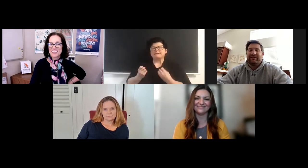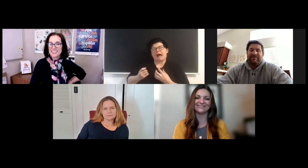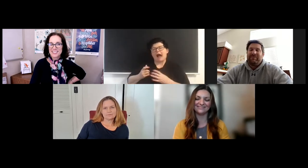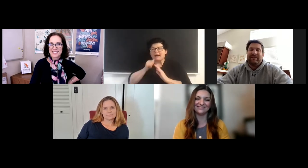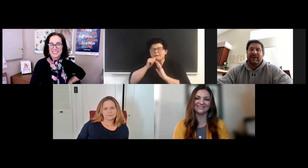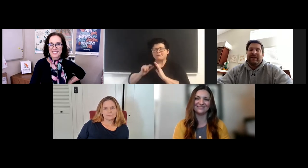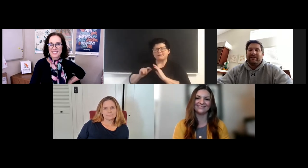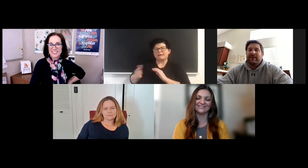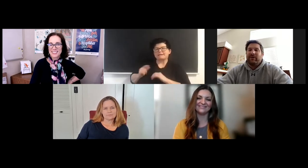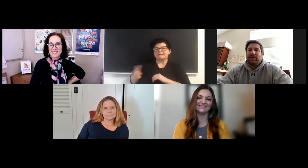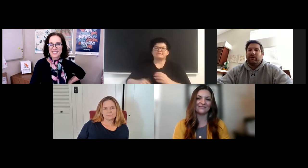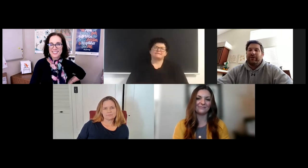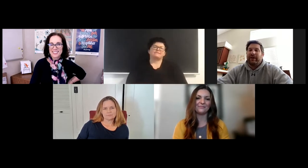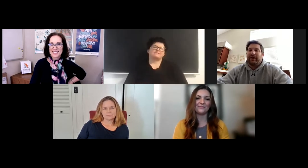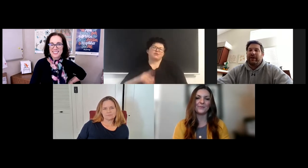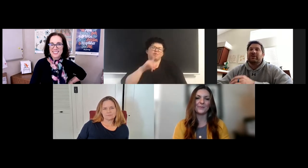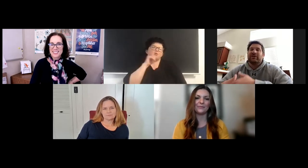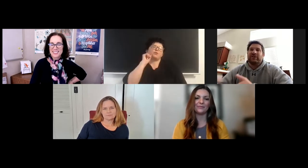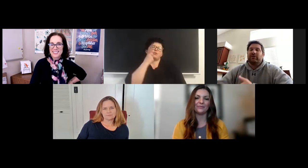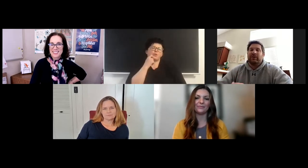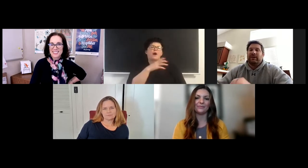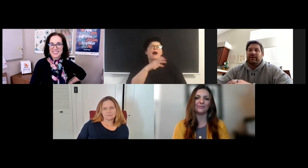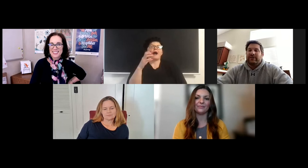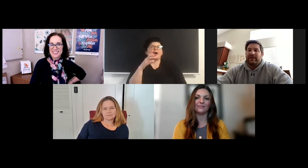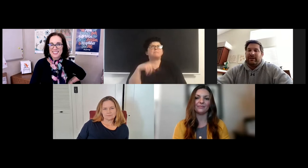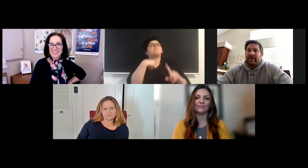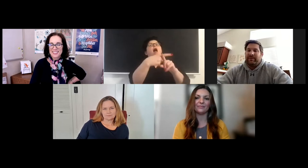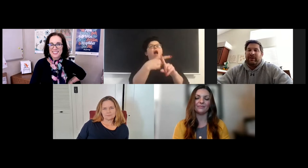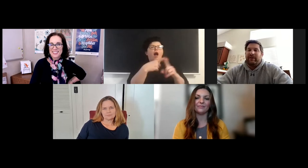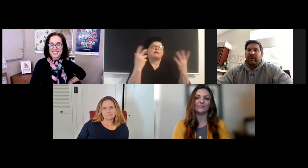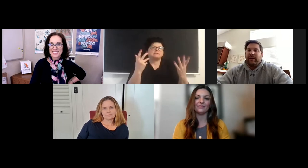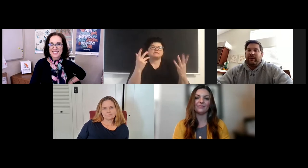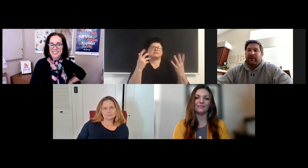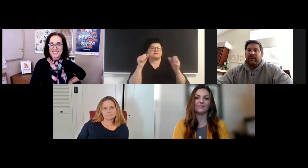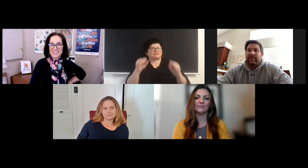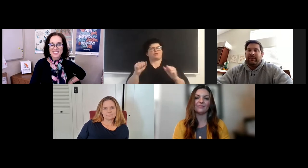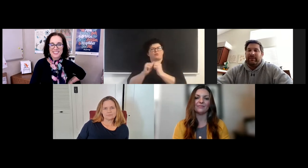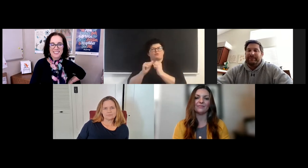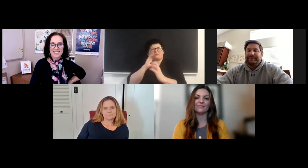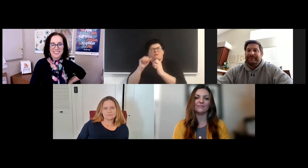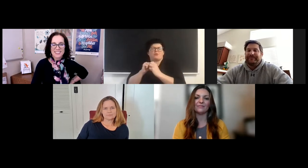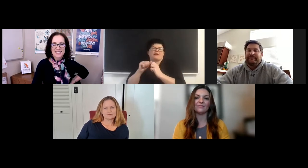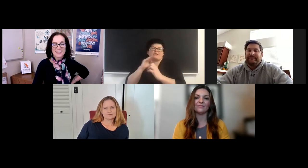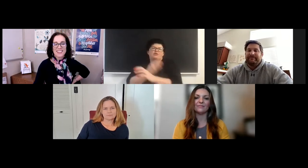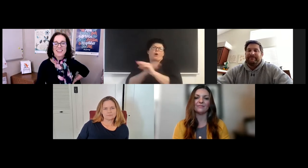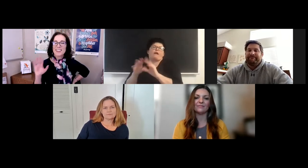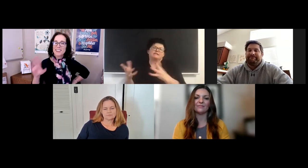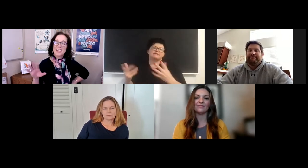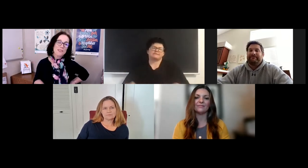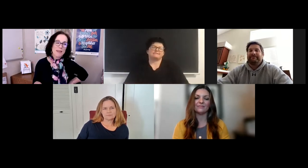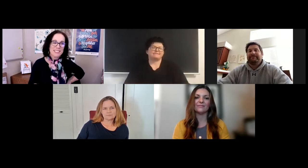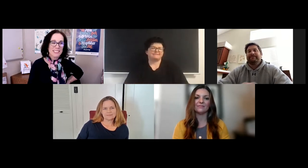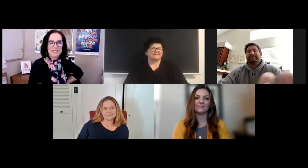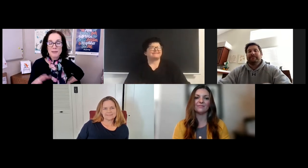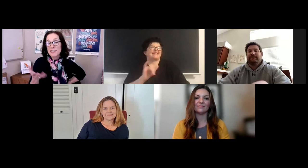And so it's been a really cool thing, in addition to just the ability to communicate with our daughter, obviously. Oh,